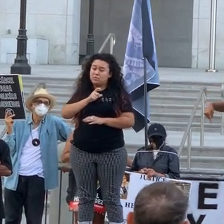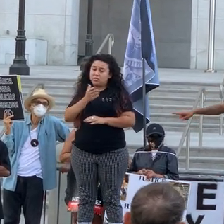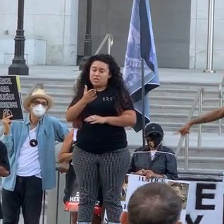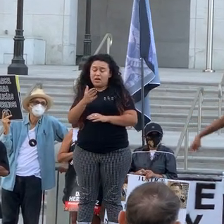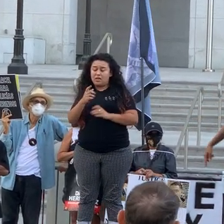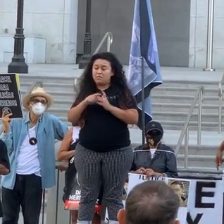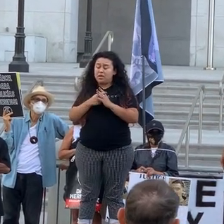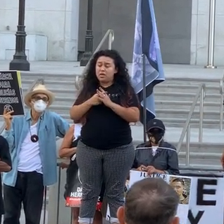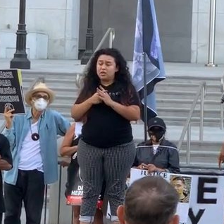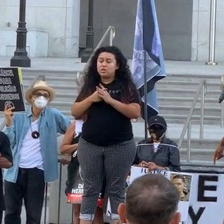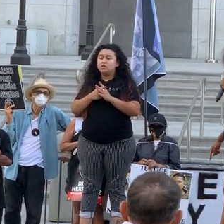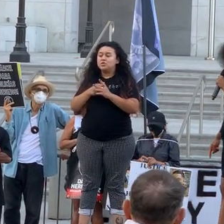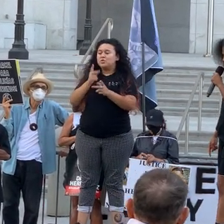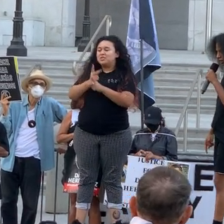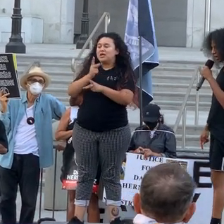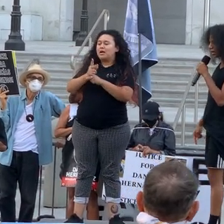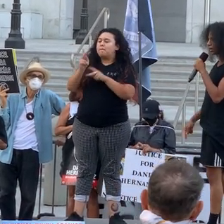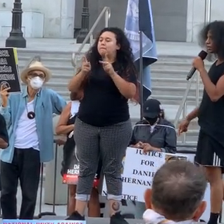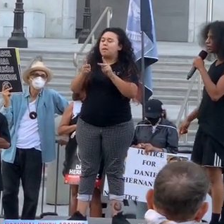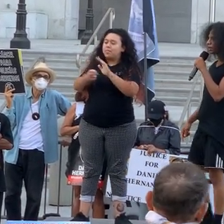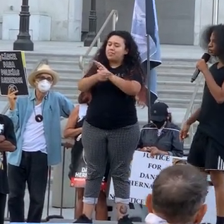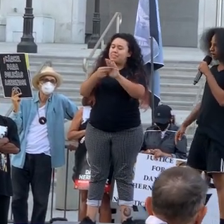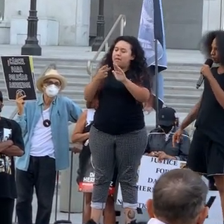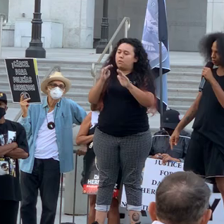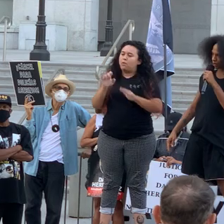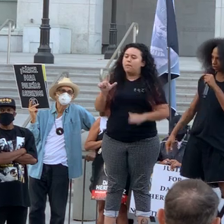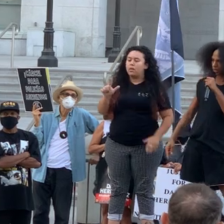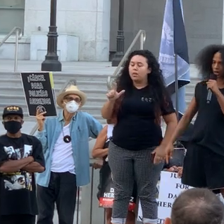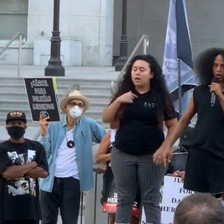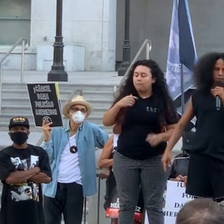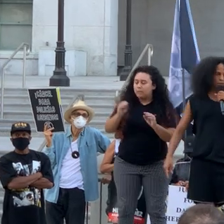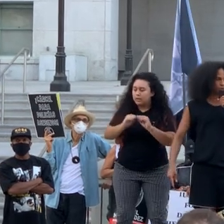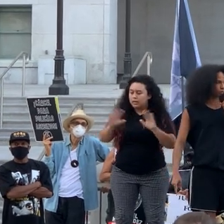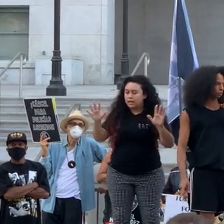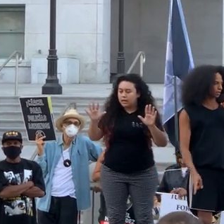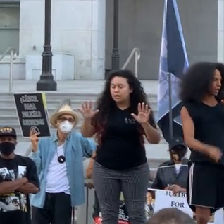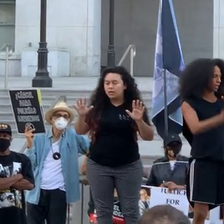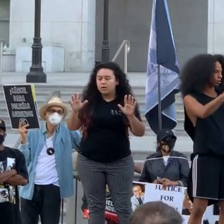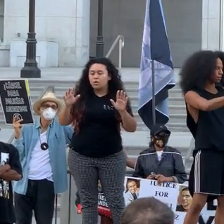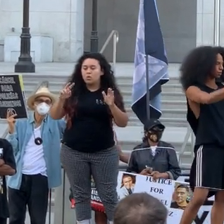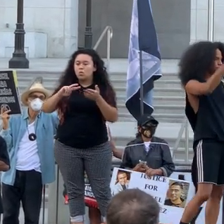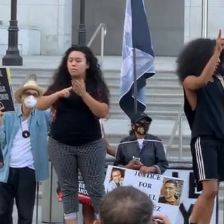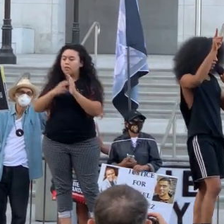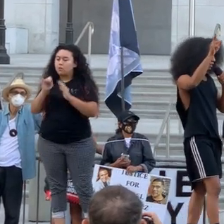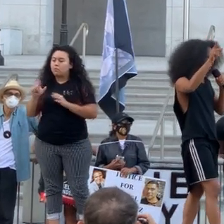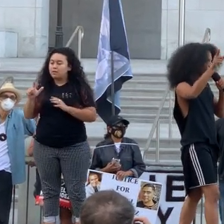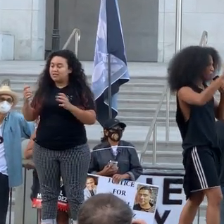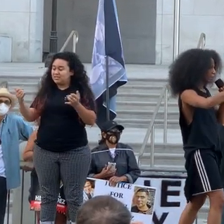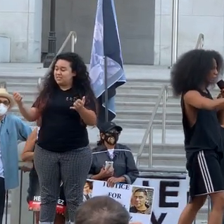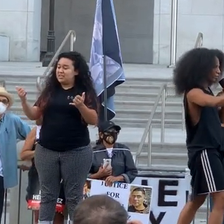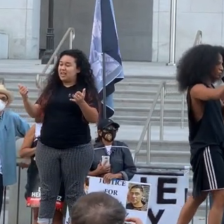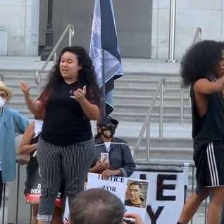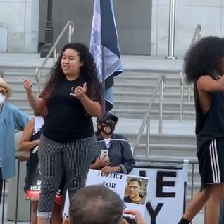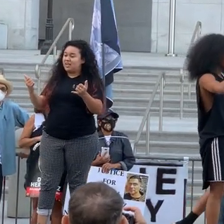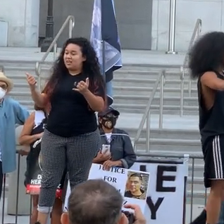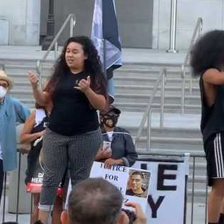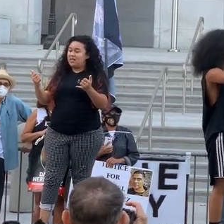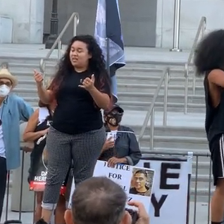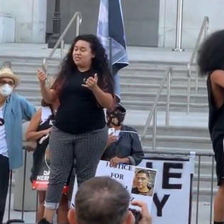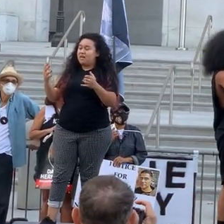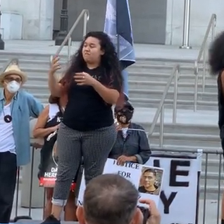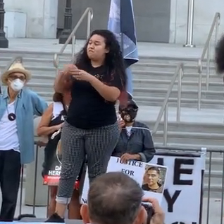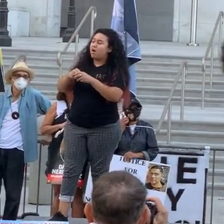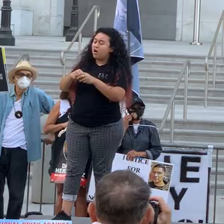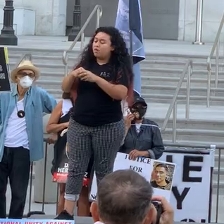deal with those who are criminal. And I want to be really clear. We got to be really clear about what is criminal today. Criminal today is being a part of the radical left.